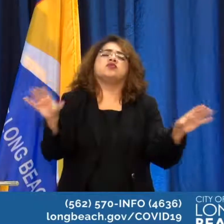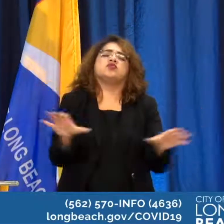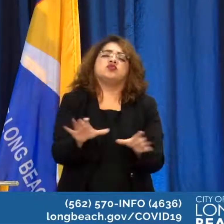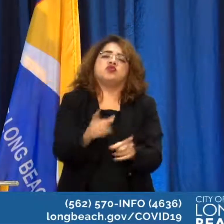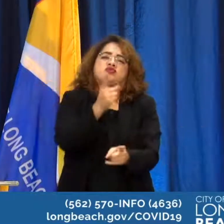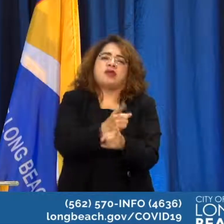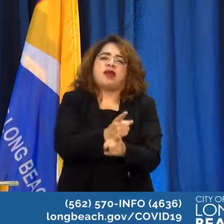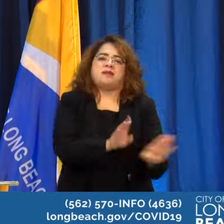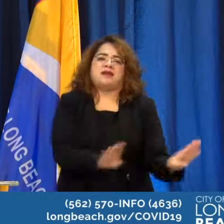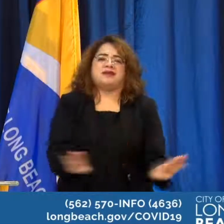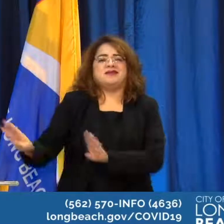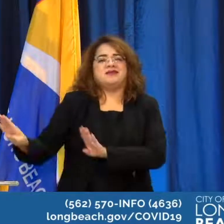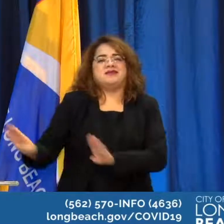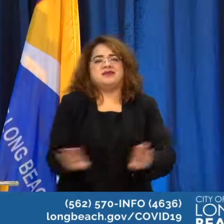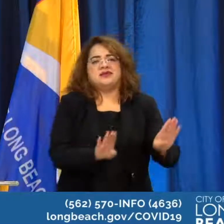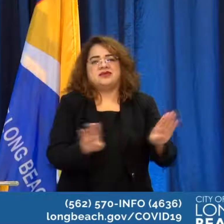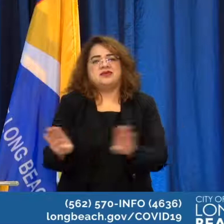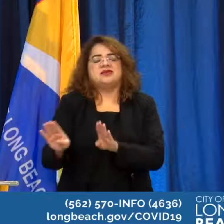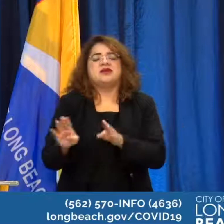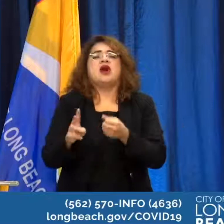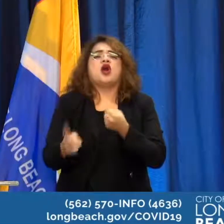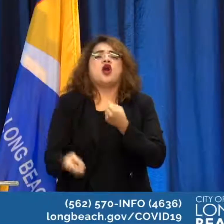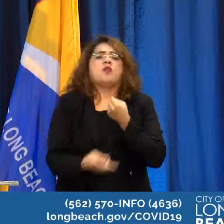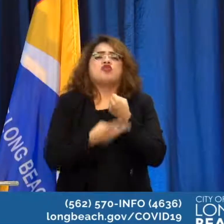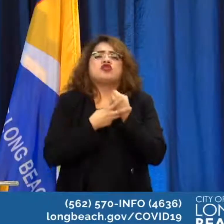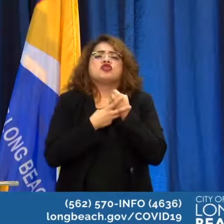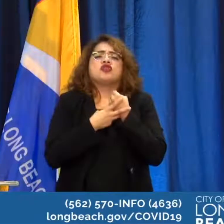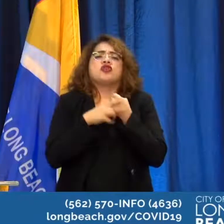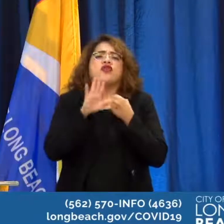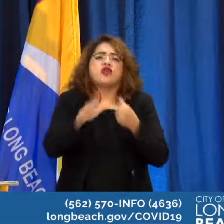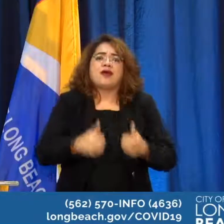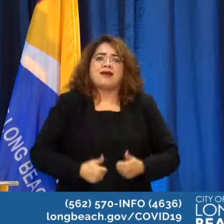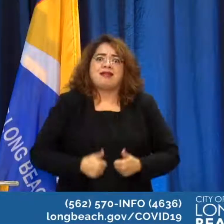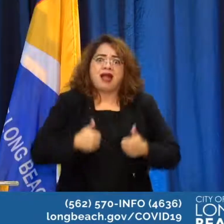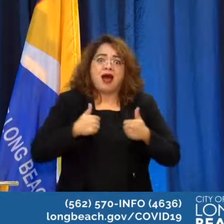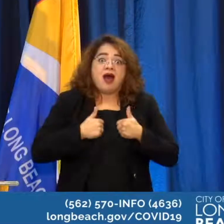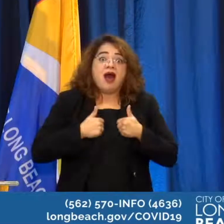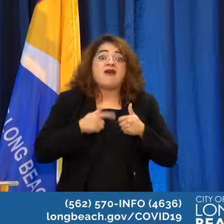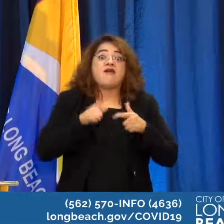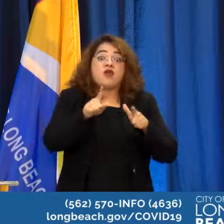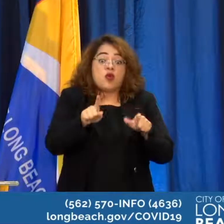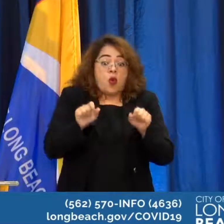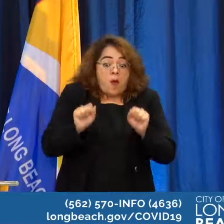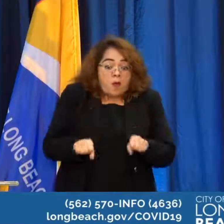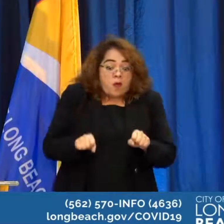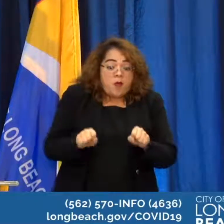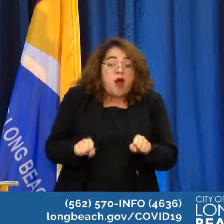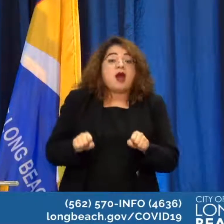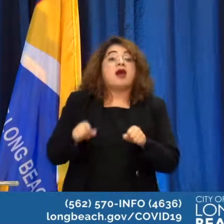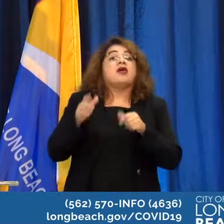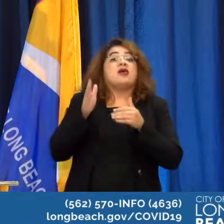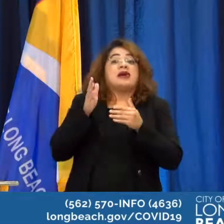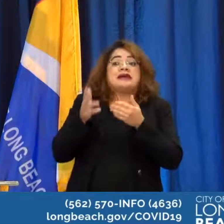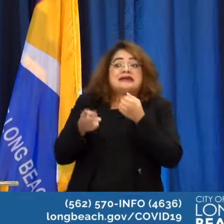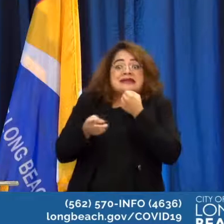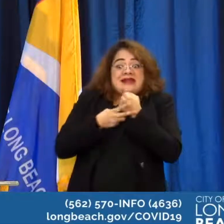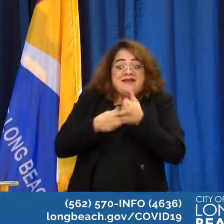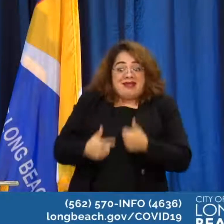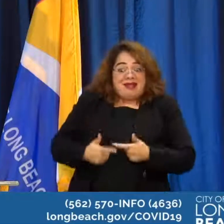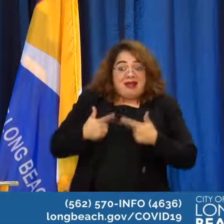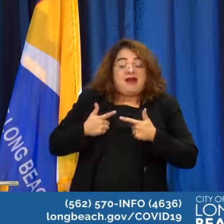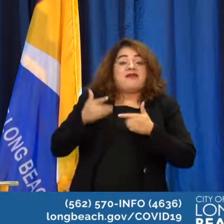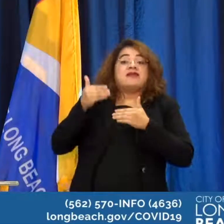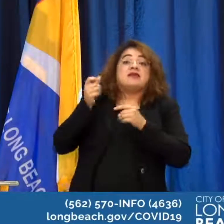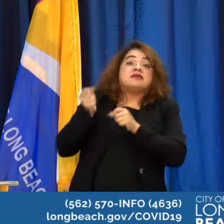year and to preserve your ability to enjoy your holidays with your family. in the future by just this year,